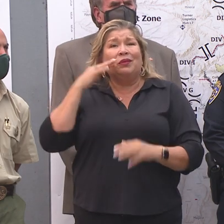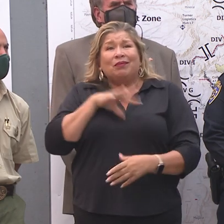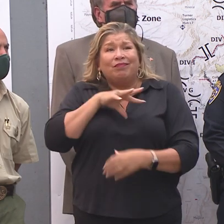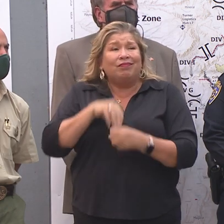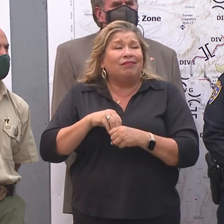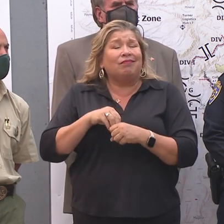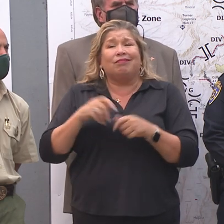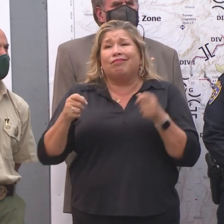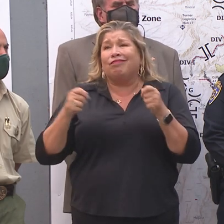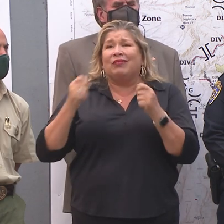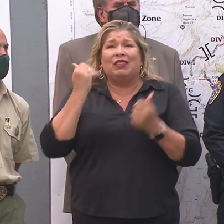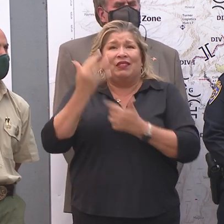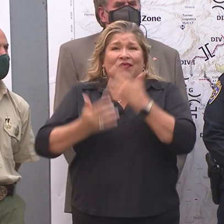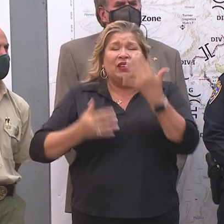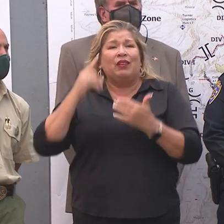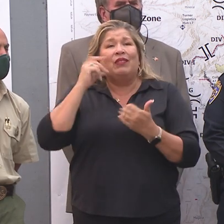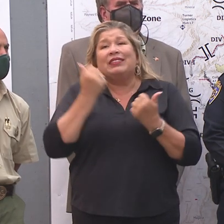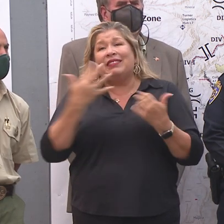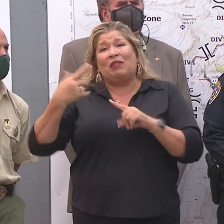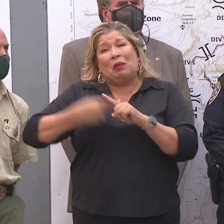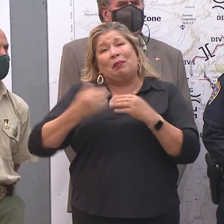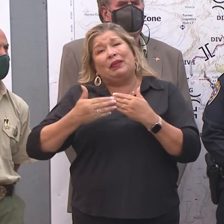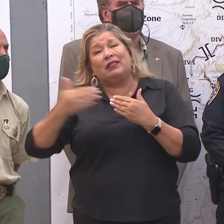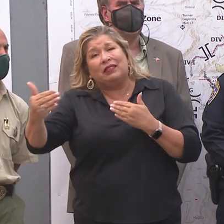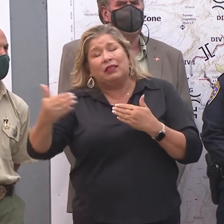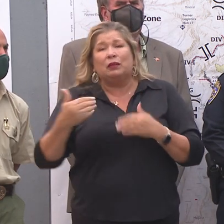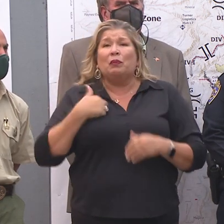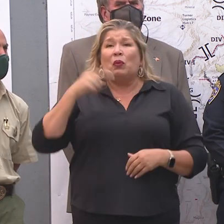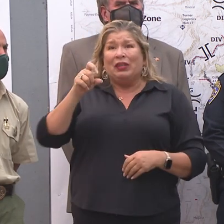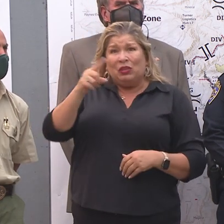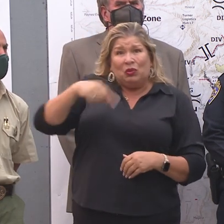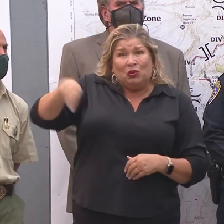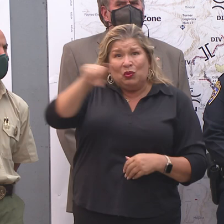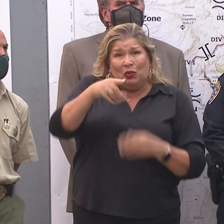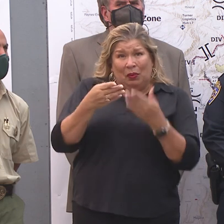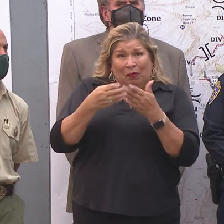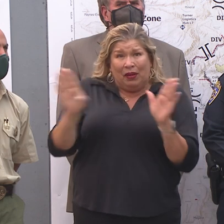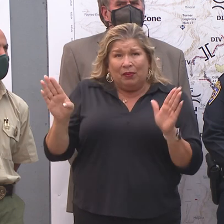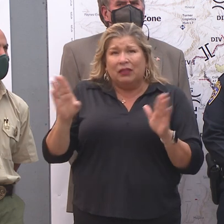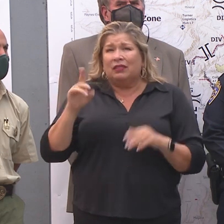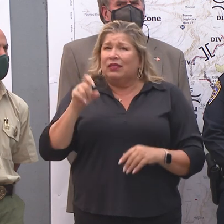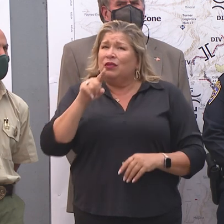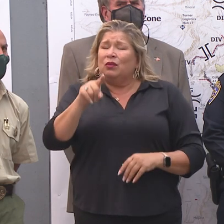for months to come. So we need you as the public to be